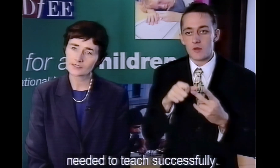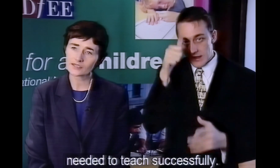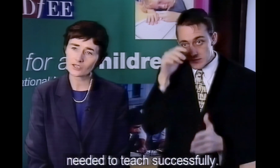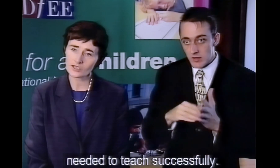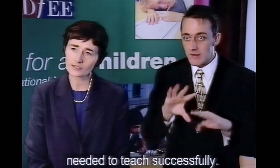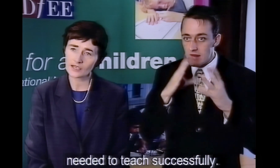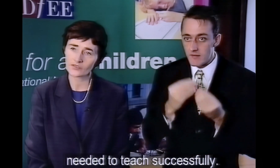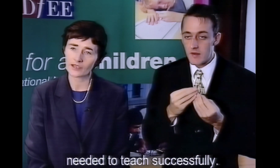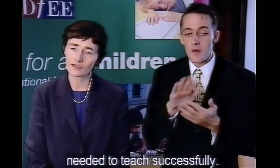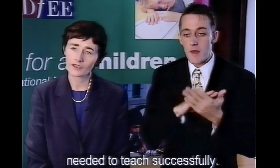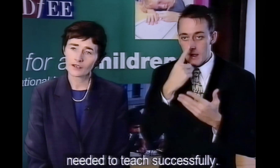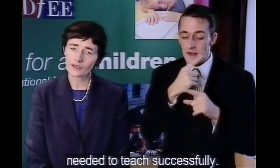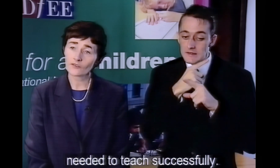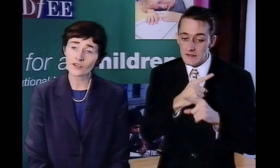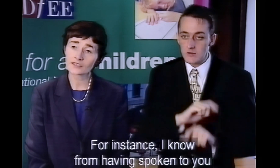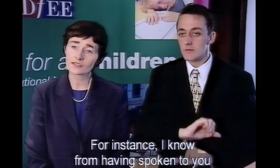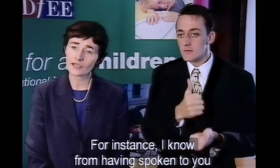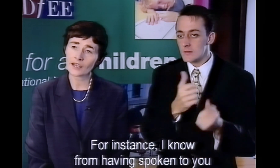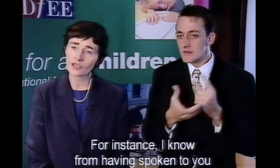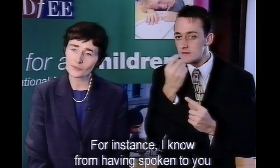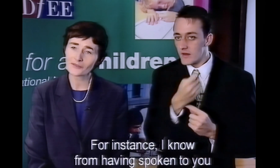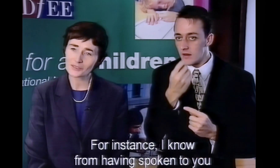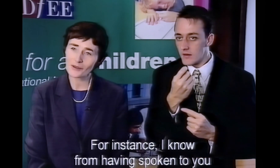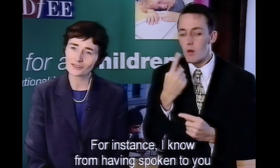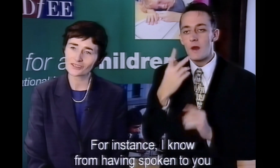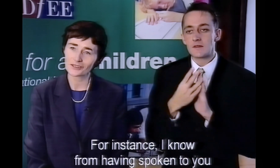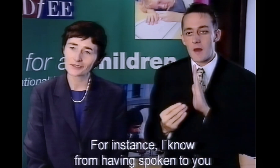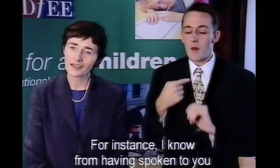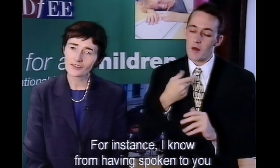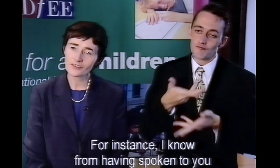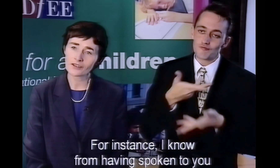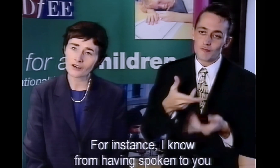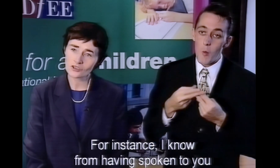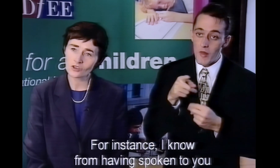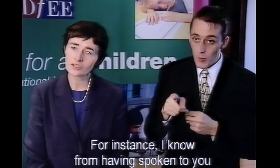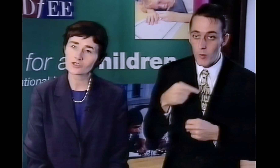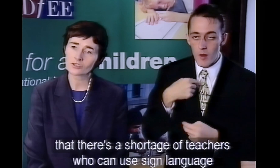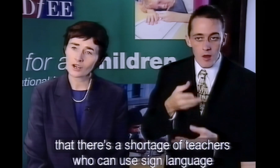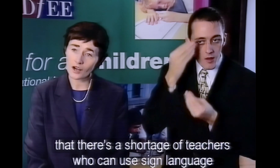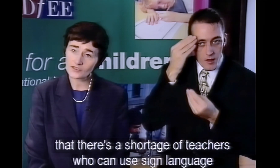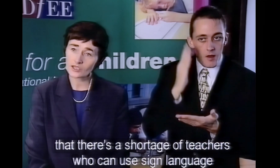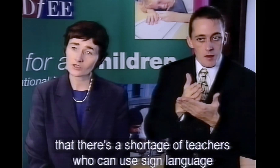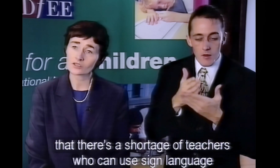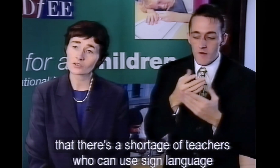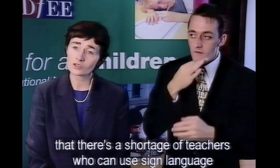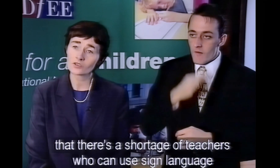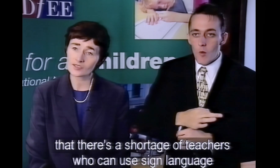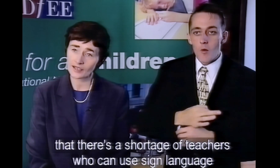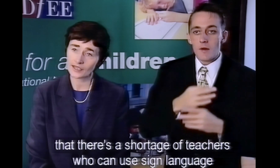teach successfully. Now, for instance, I know from having spoken to you that there are a shortage of teachers who can use sign